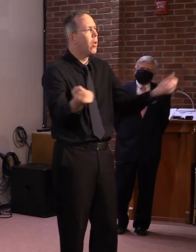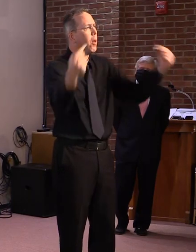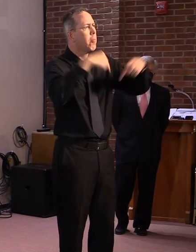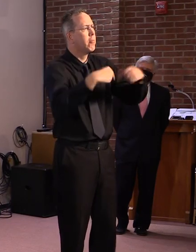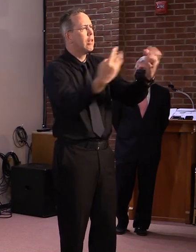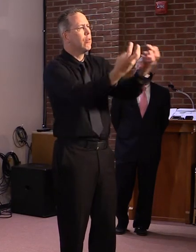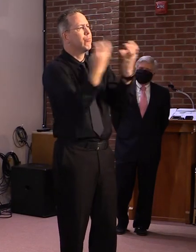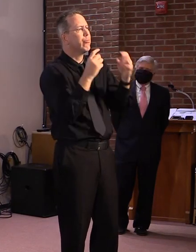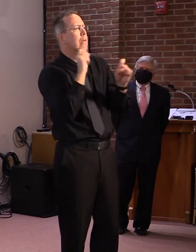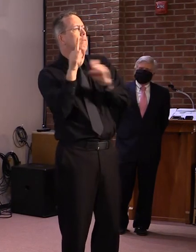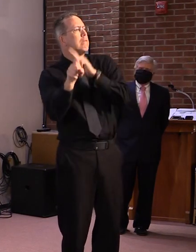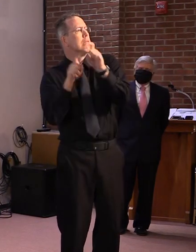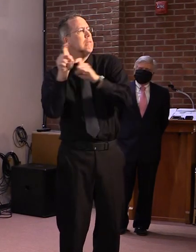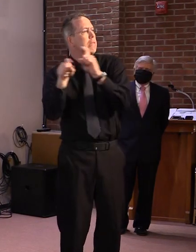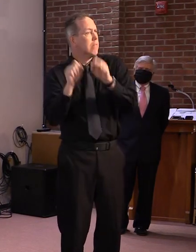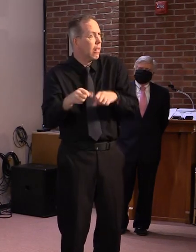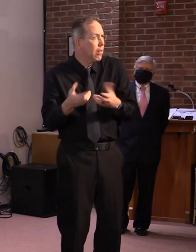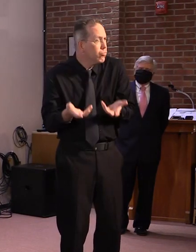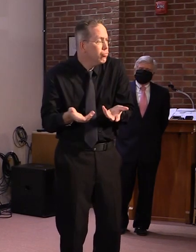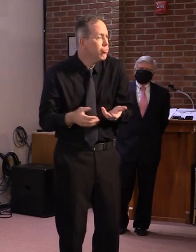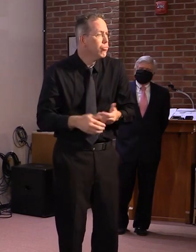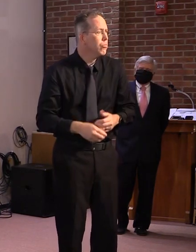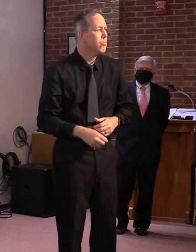All righty.